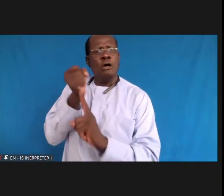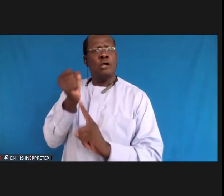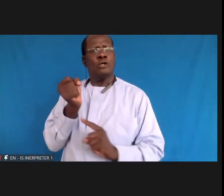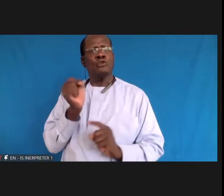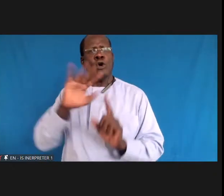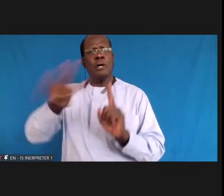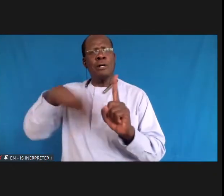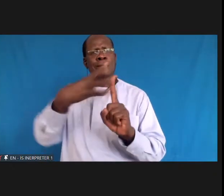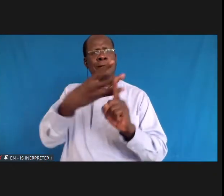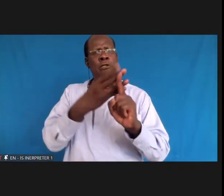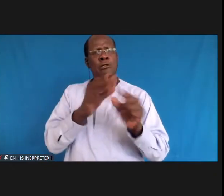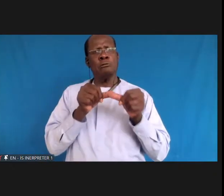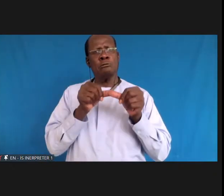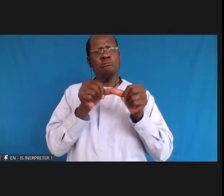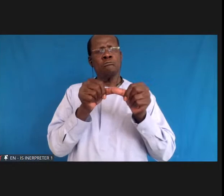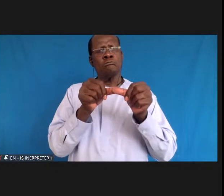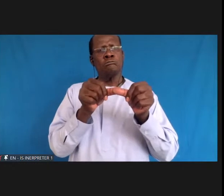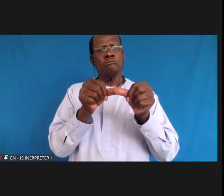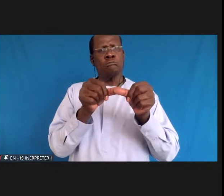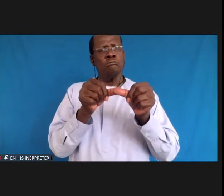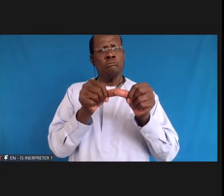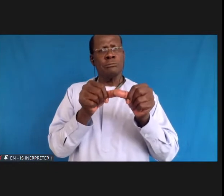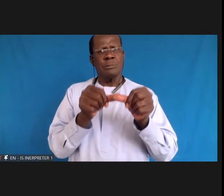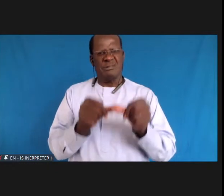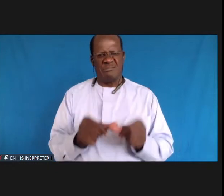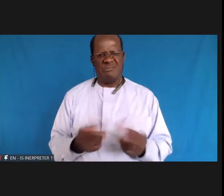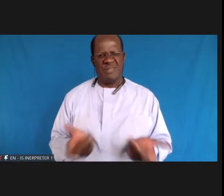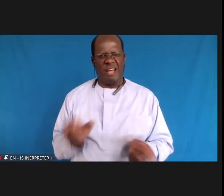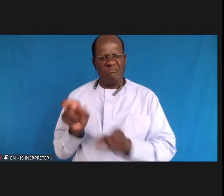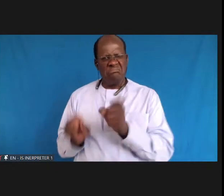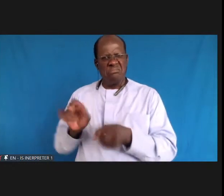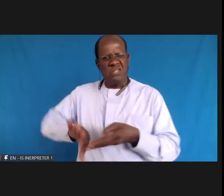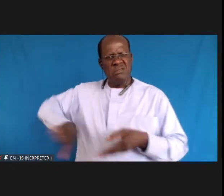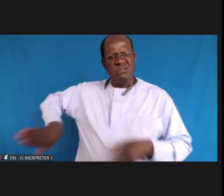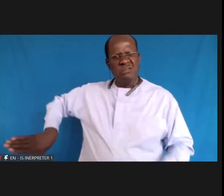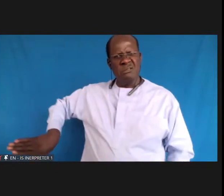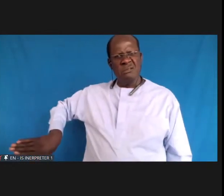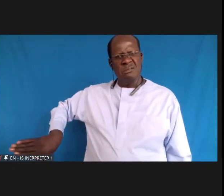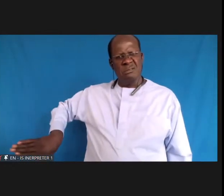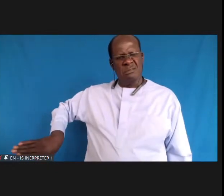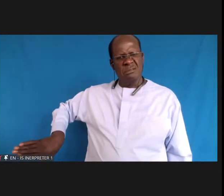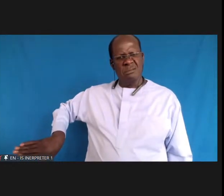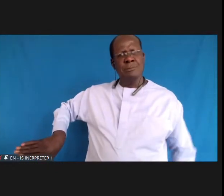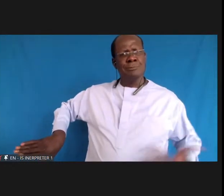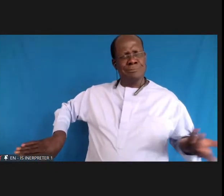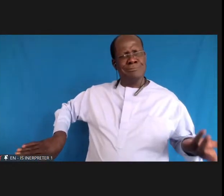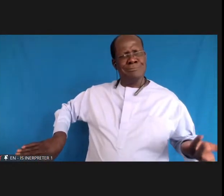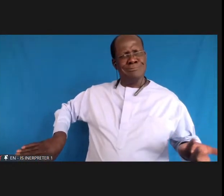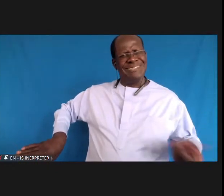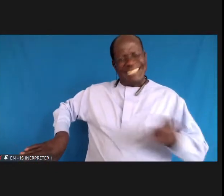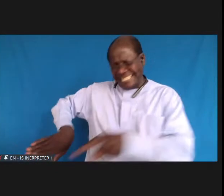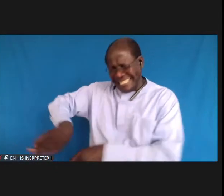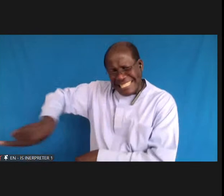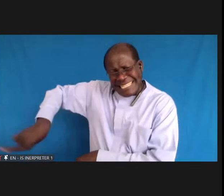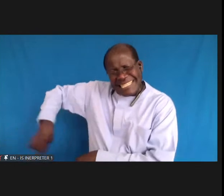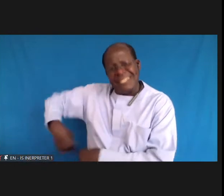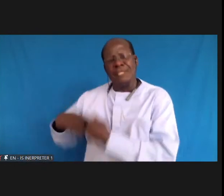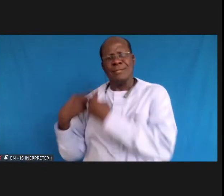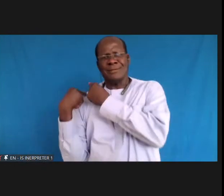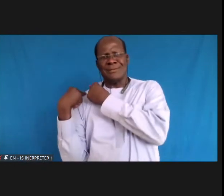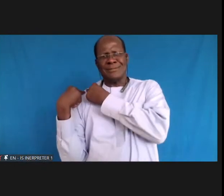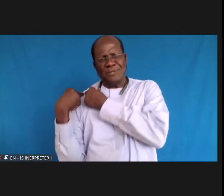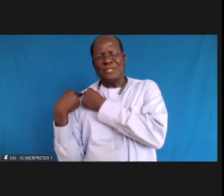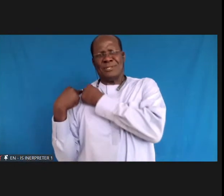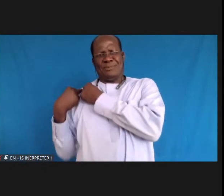have sort of like sidelined them in that journey. I think that they have a responsibility to the society, and we need to